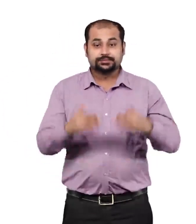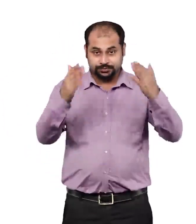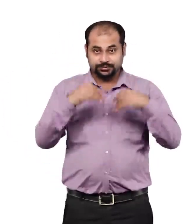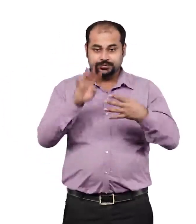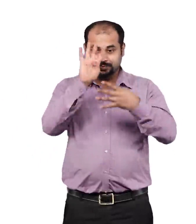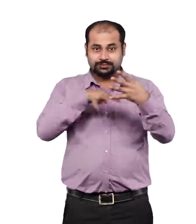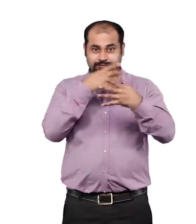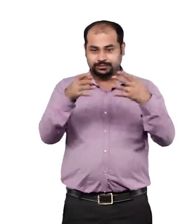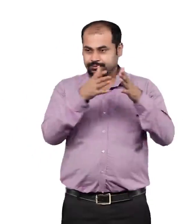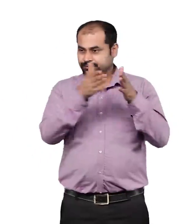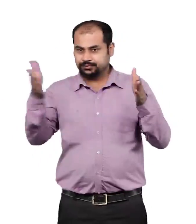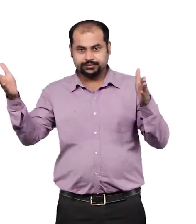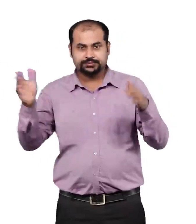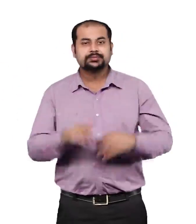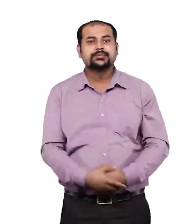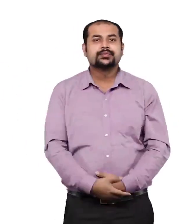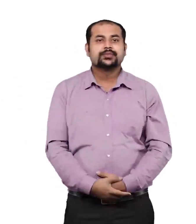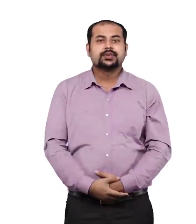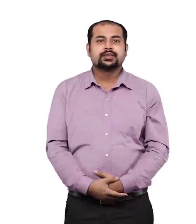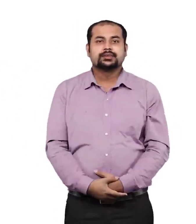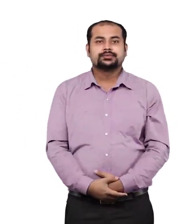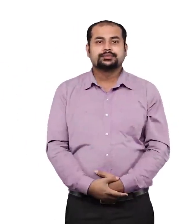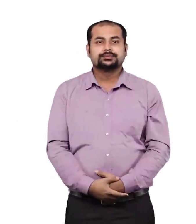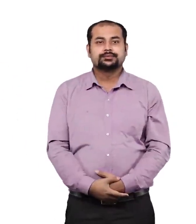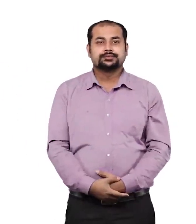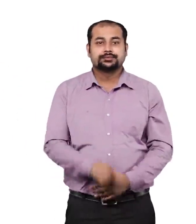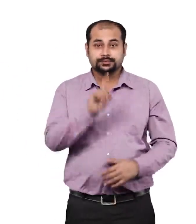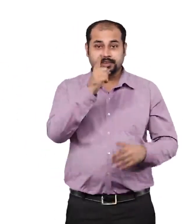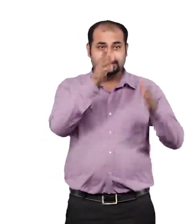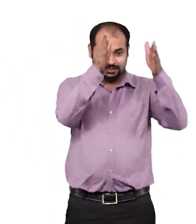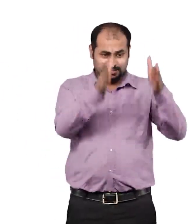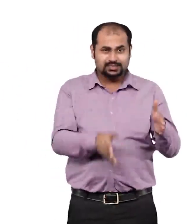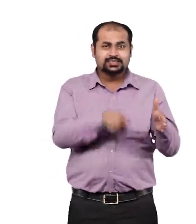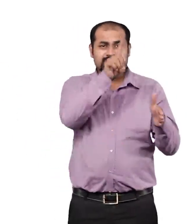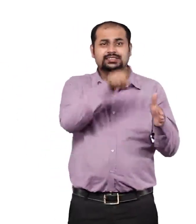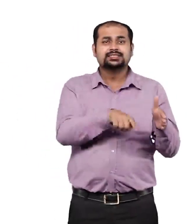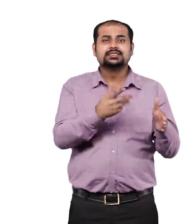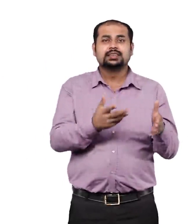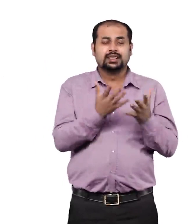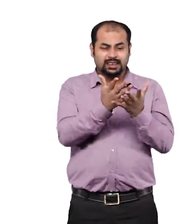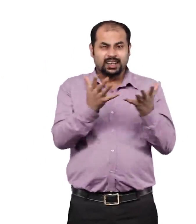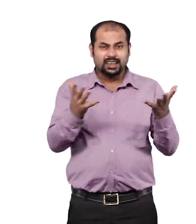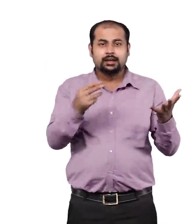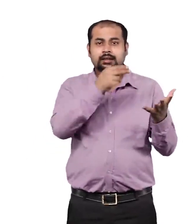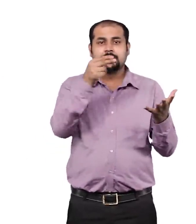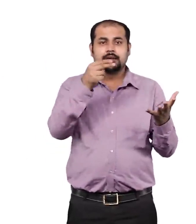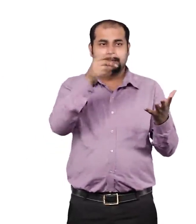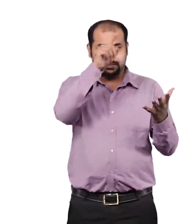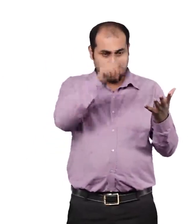Beneath this, there is a table with 3 columns. Column 1 presents the name and picture of